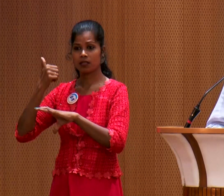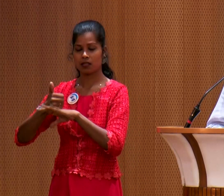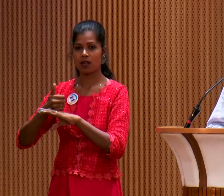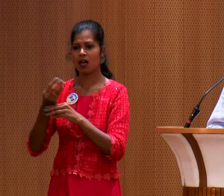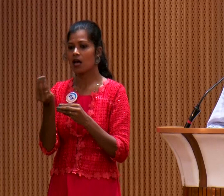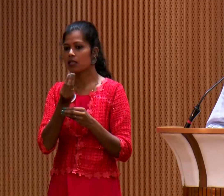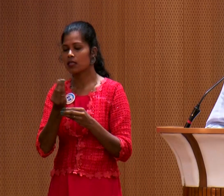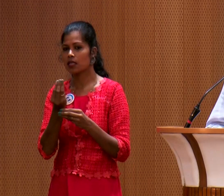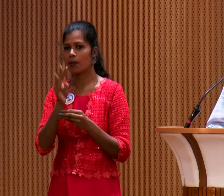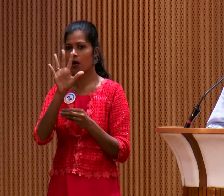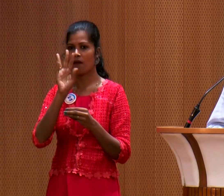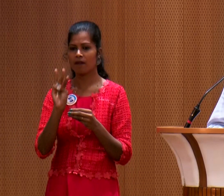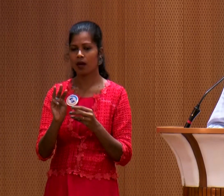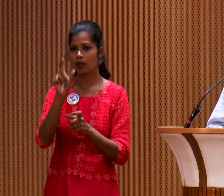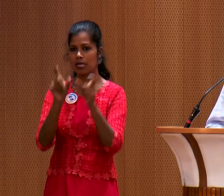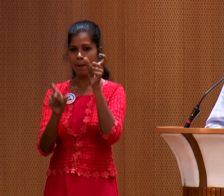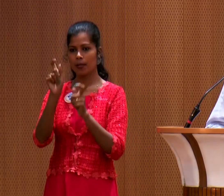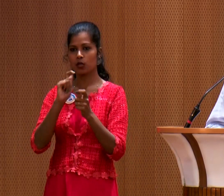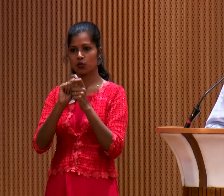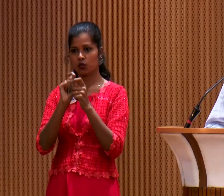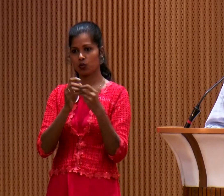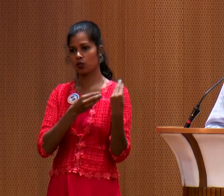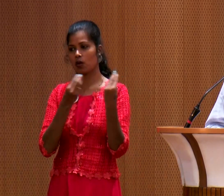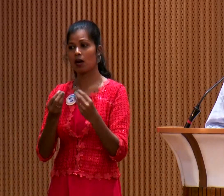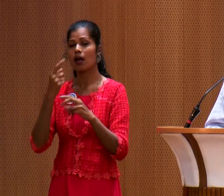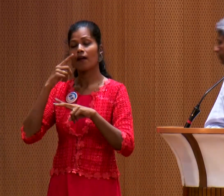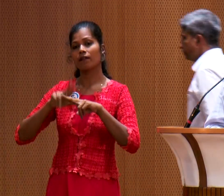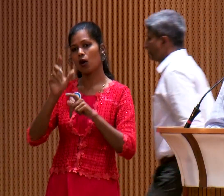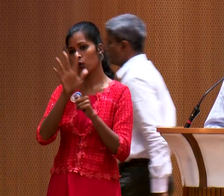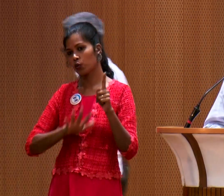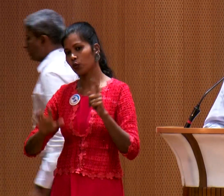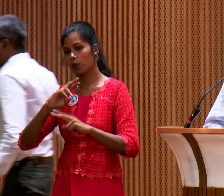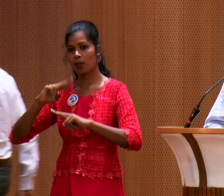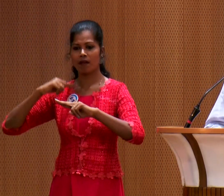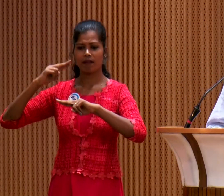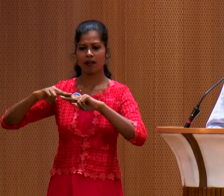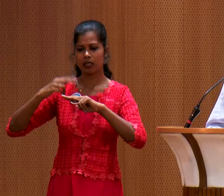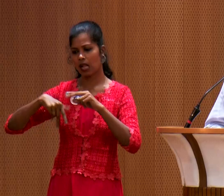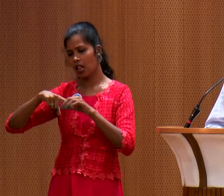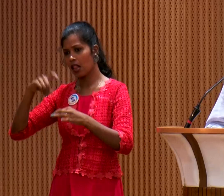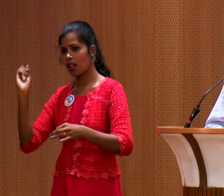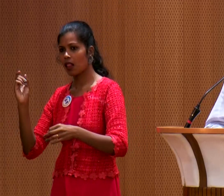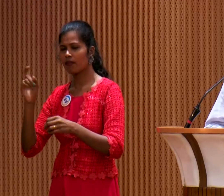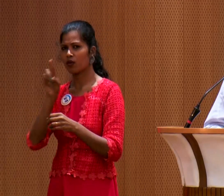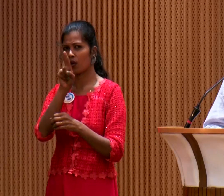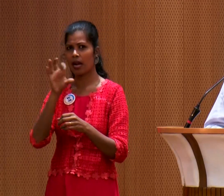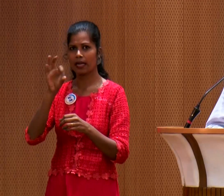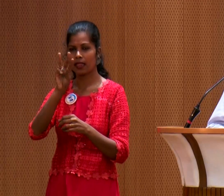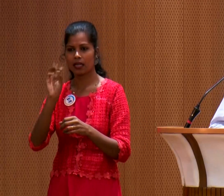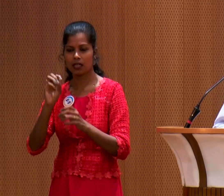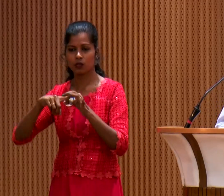to 5,000 people. Once the European factories left in the 30s and